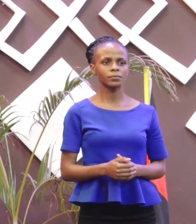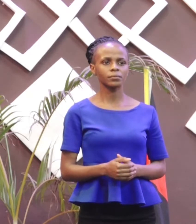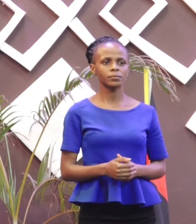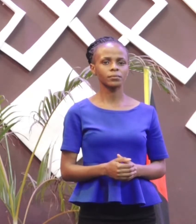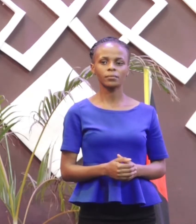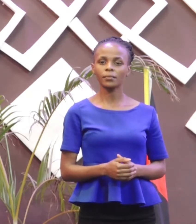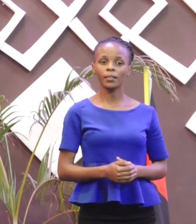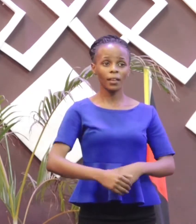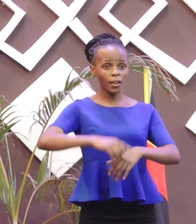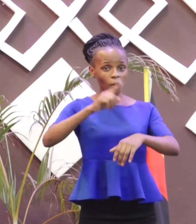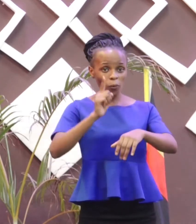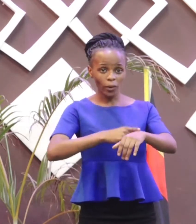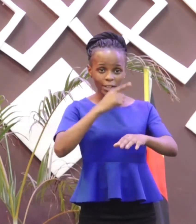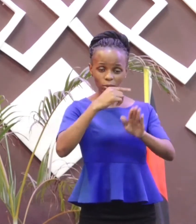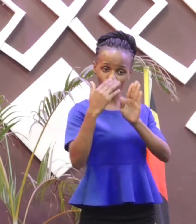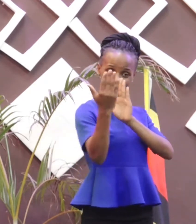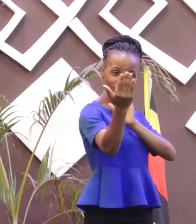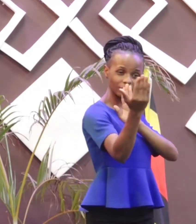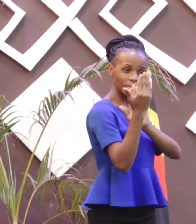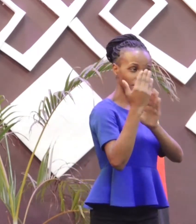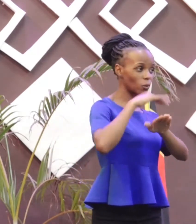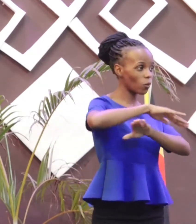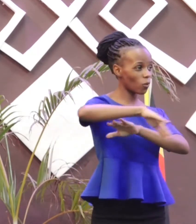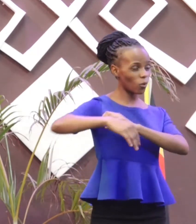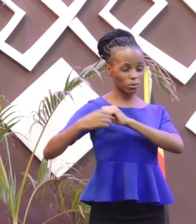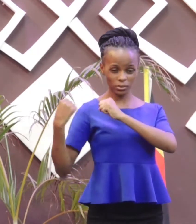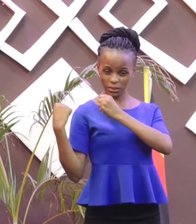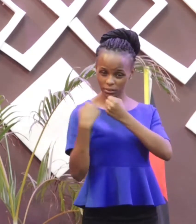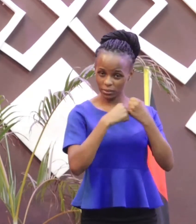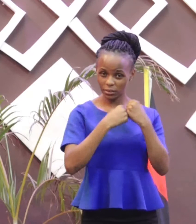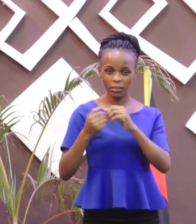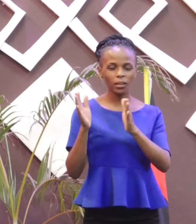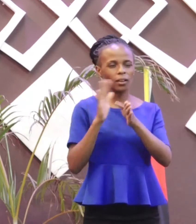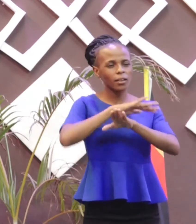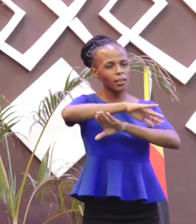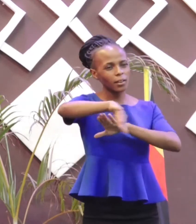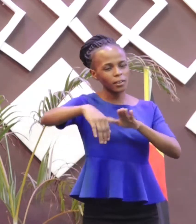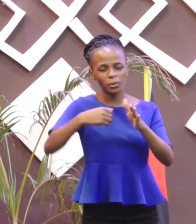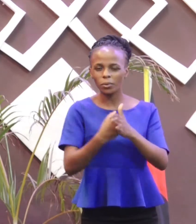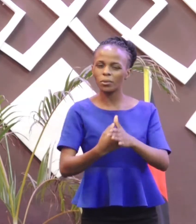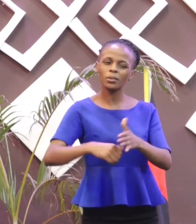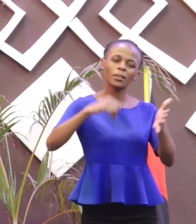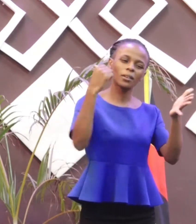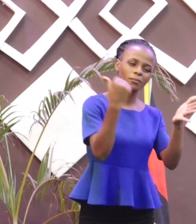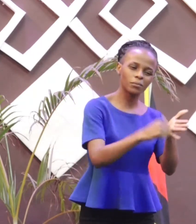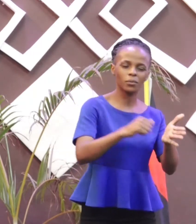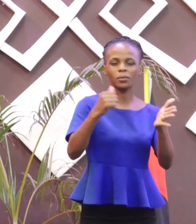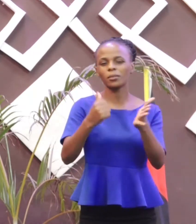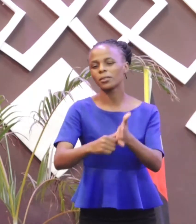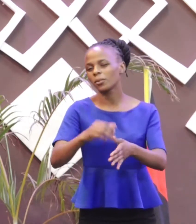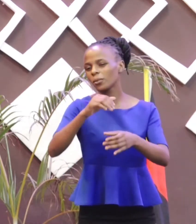bikkulibwa. So when you face all trials of every form and of every kind, so bw'osanga